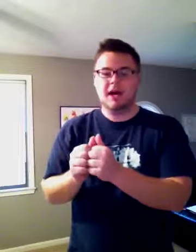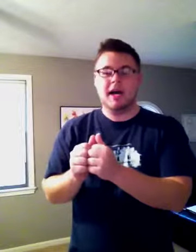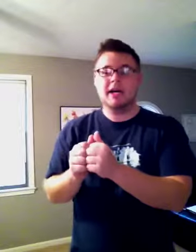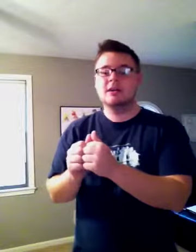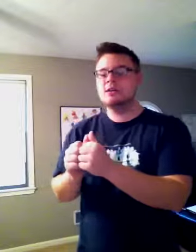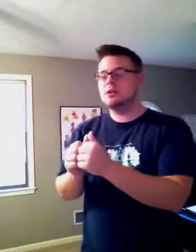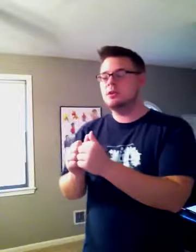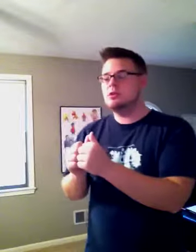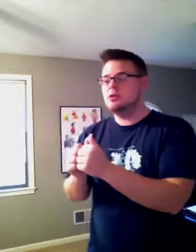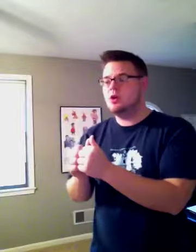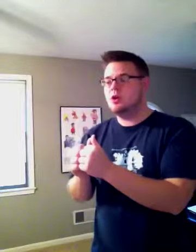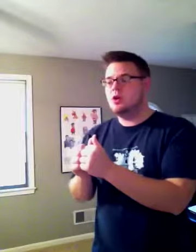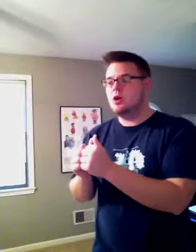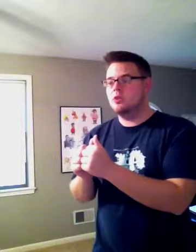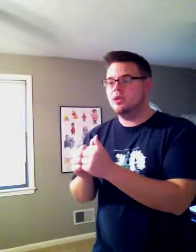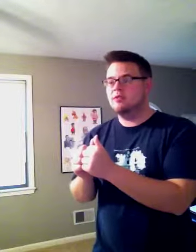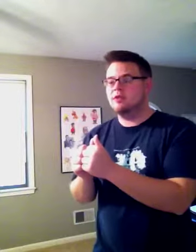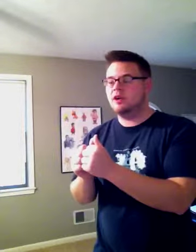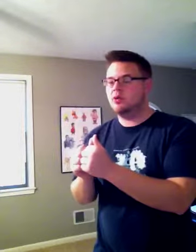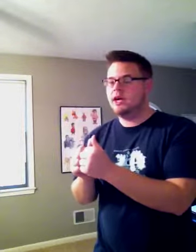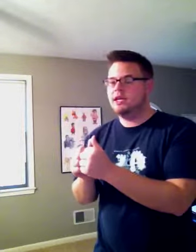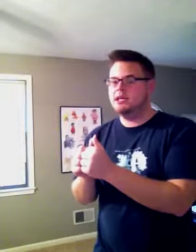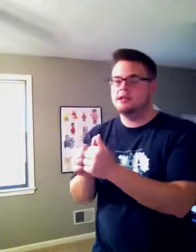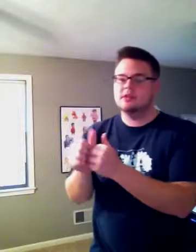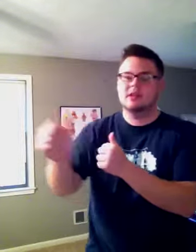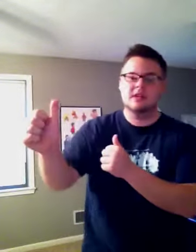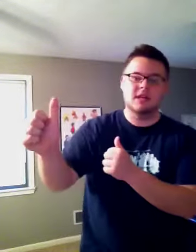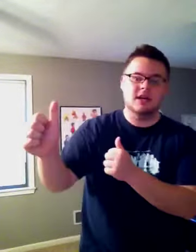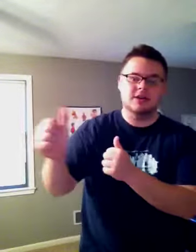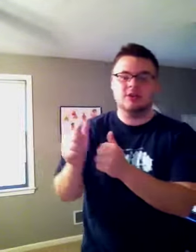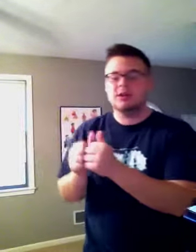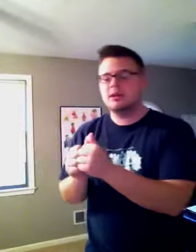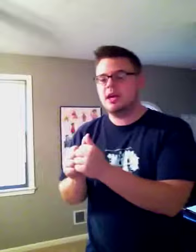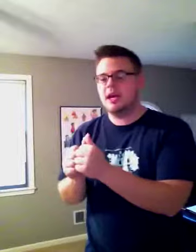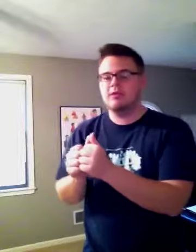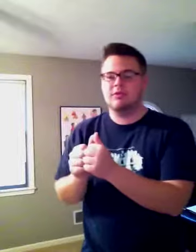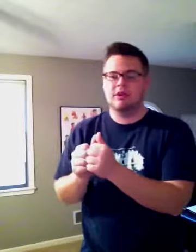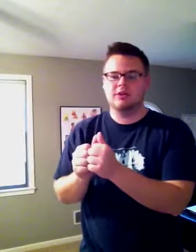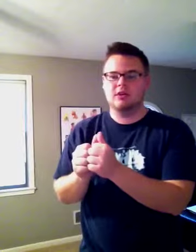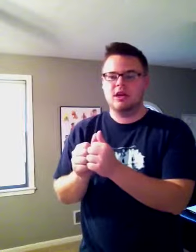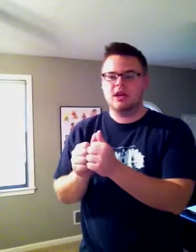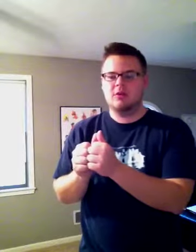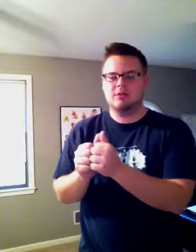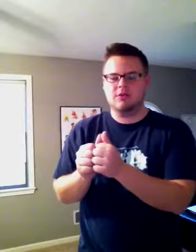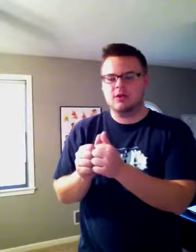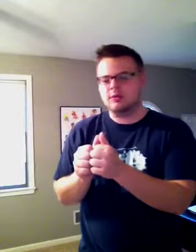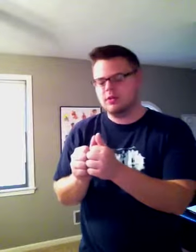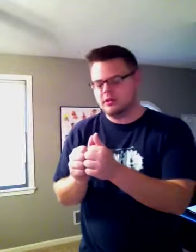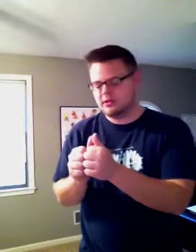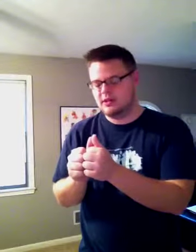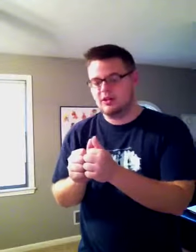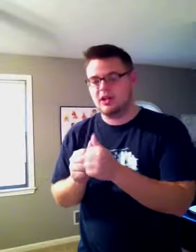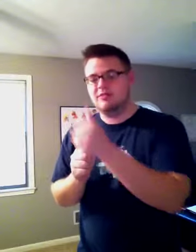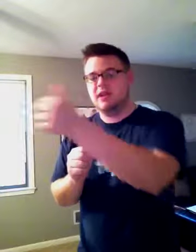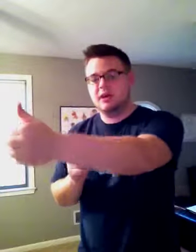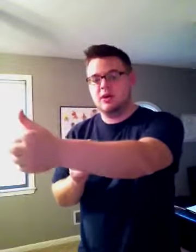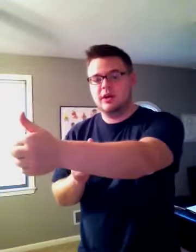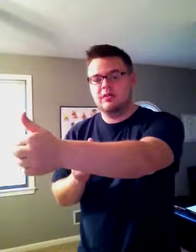by, only far away is the other hand first. Before it was the left hand going in